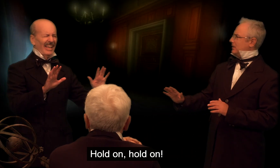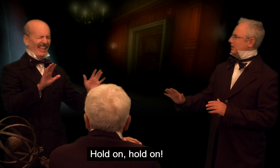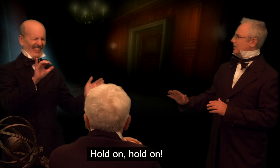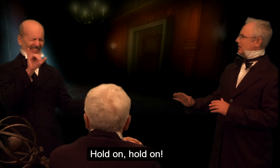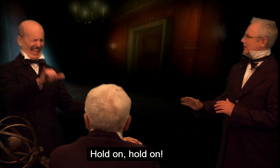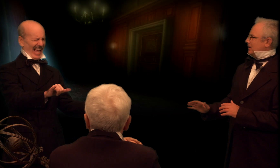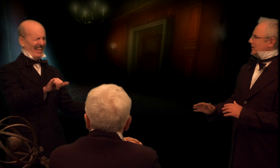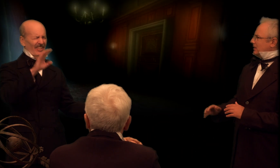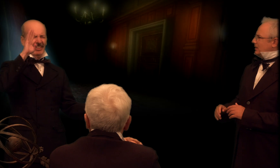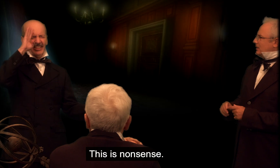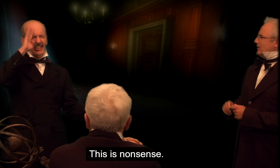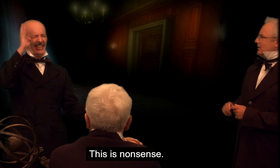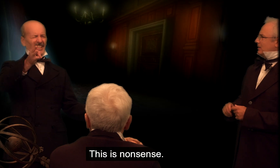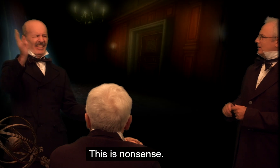on. This is nonsense.